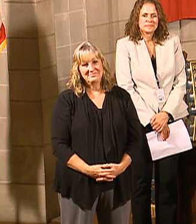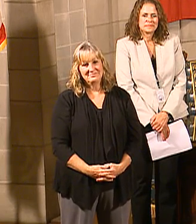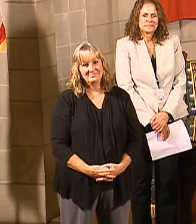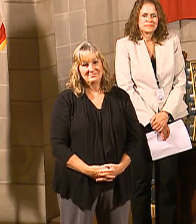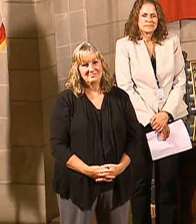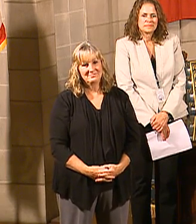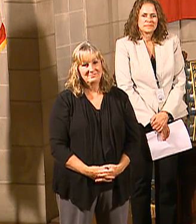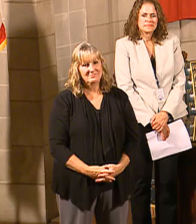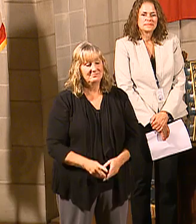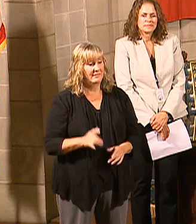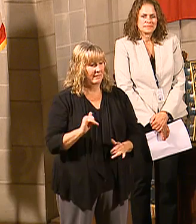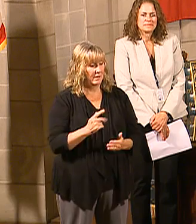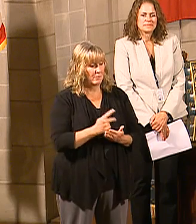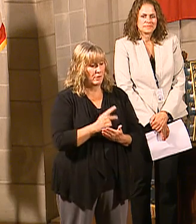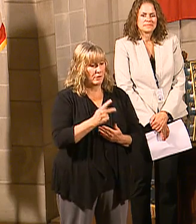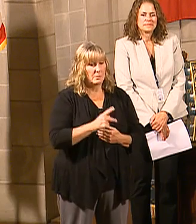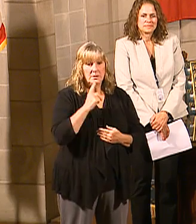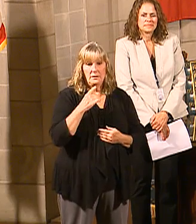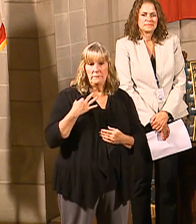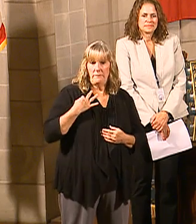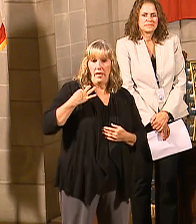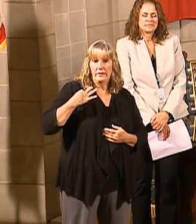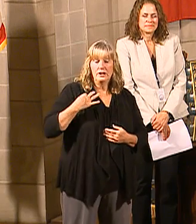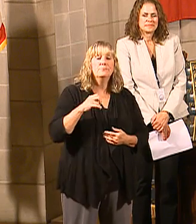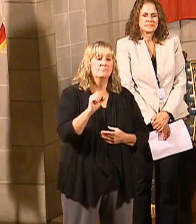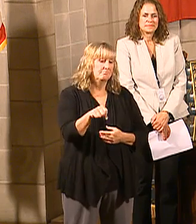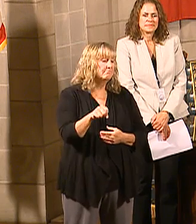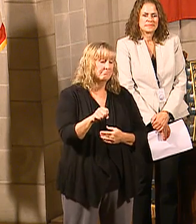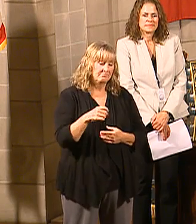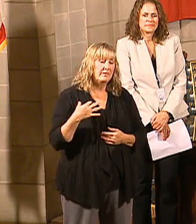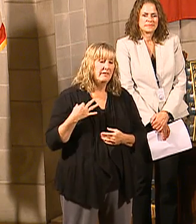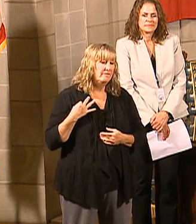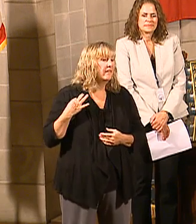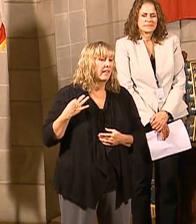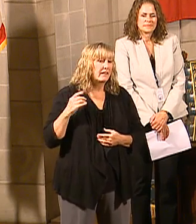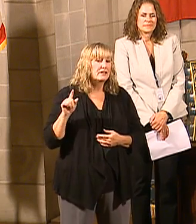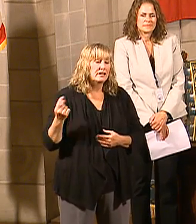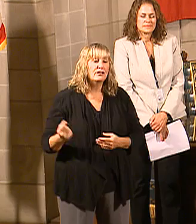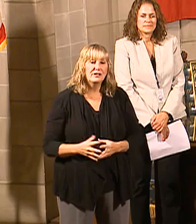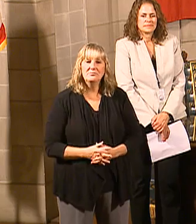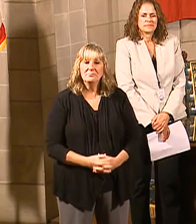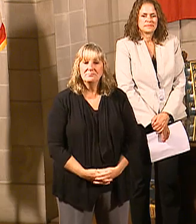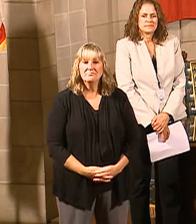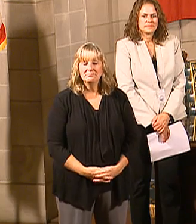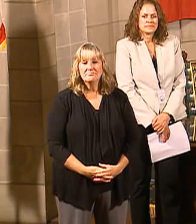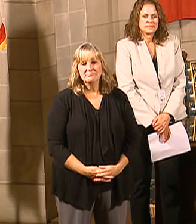program's voluntary, right? It's absolutely voluntary. That's correct. The program is absolutely voluntary.